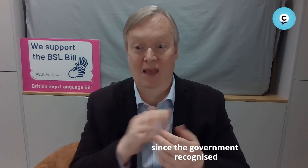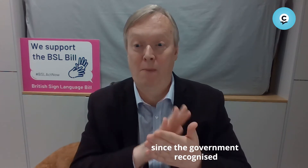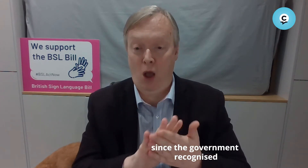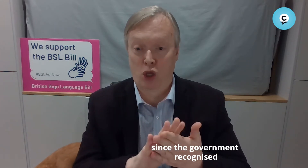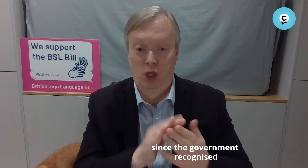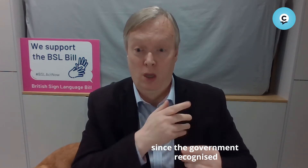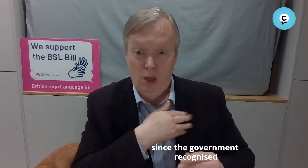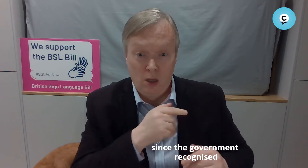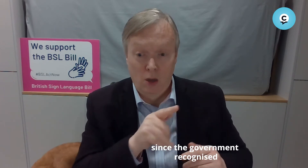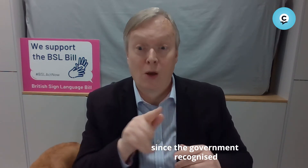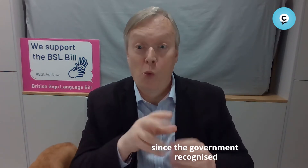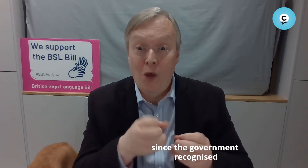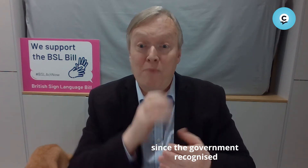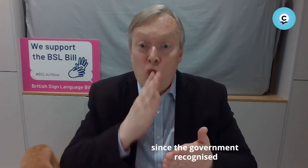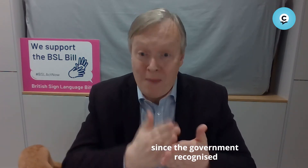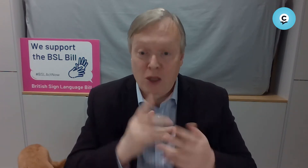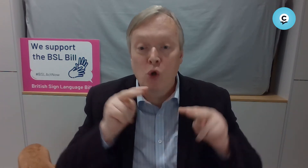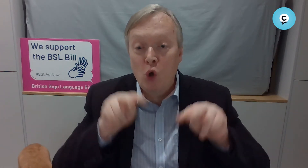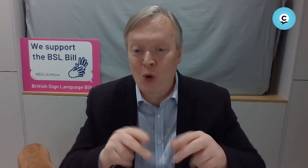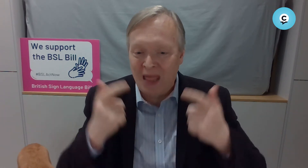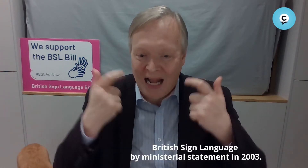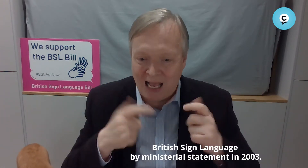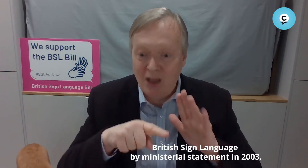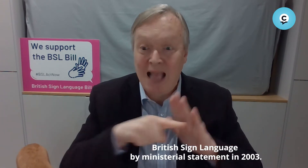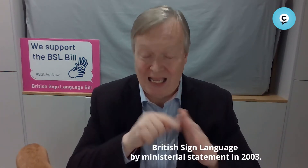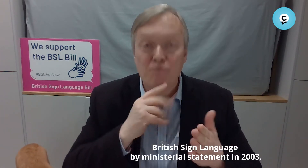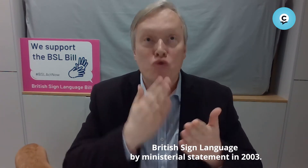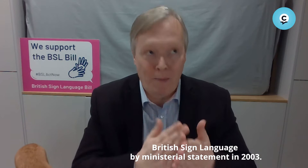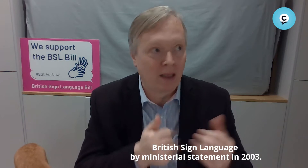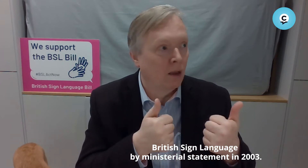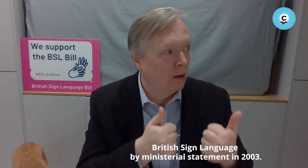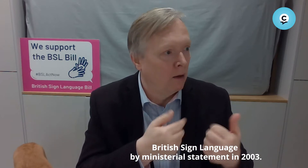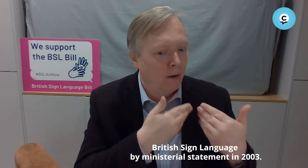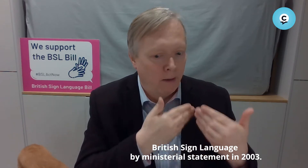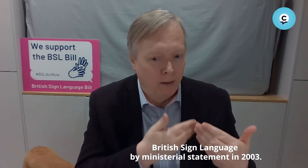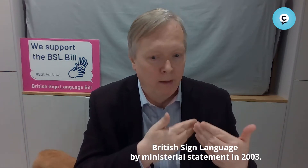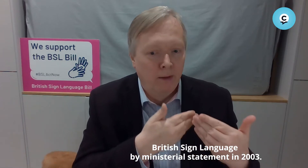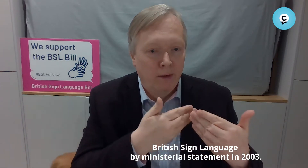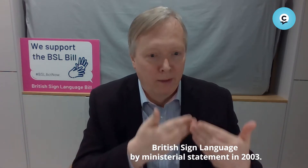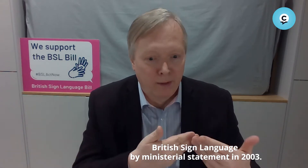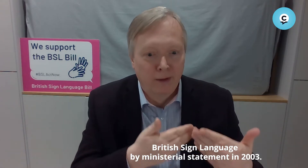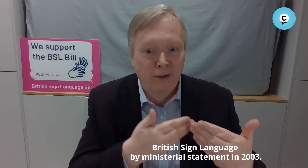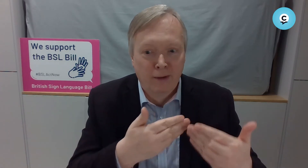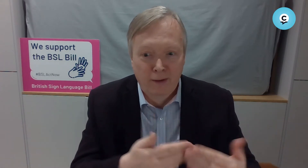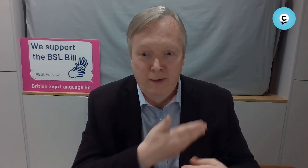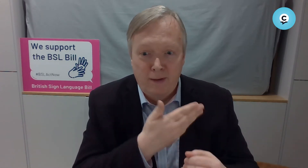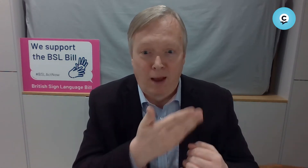since the government recognised British Sign Language by ministerial statement in 2003. And